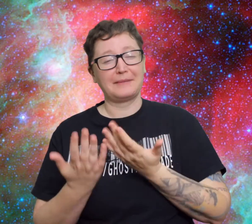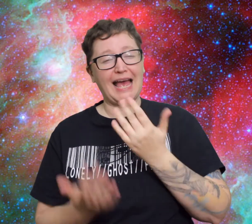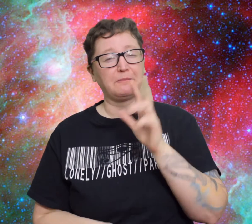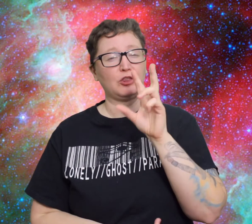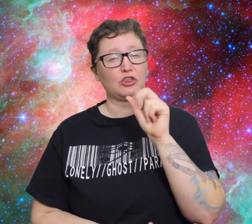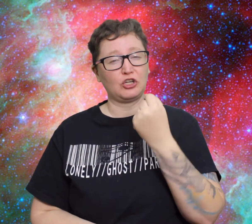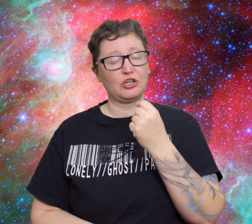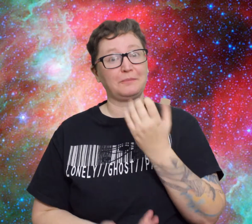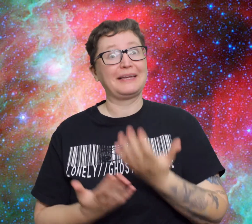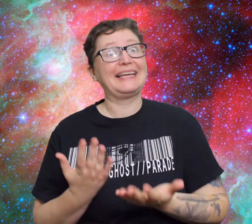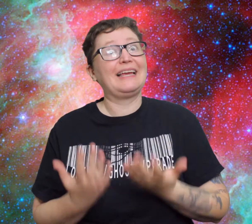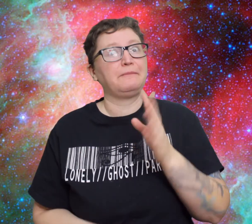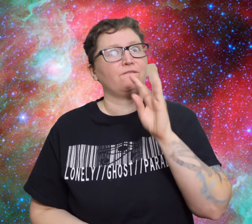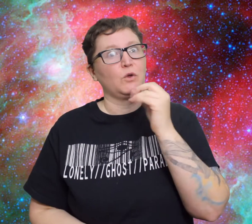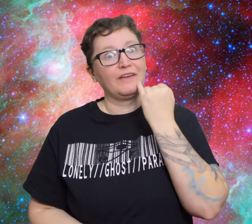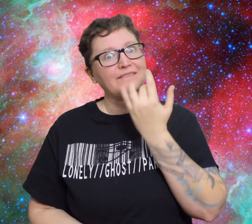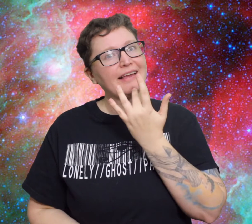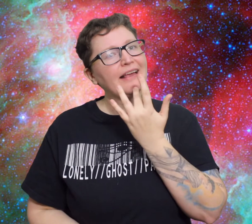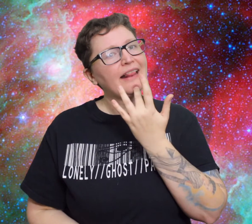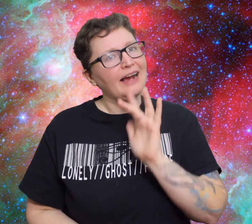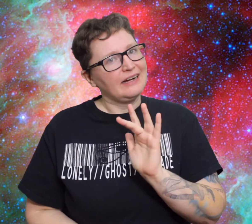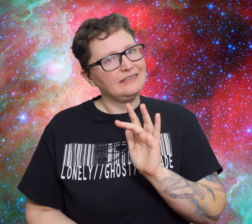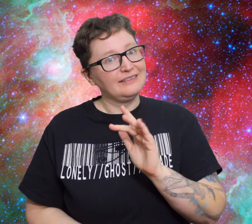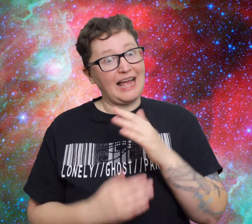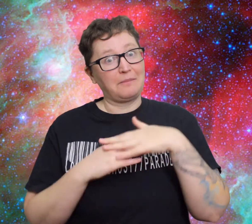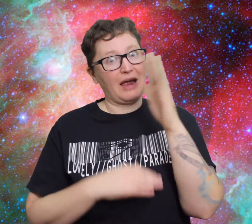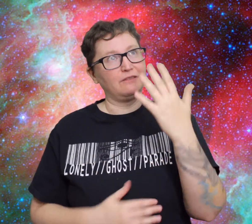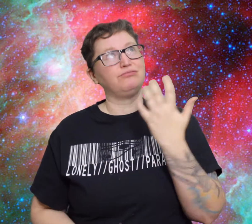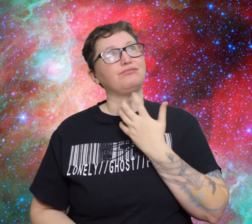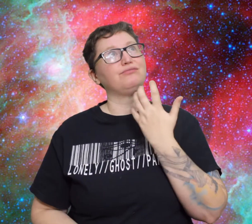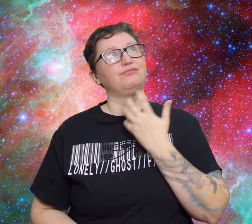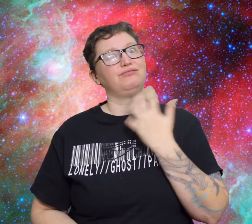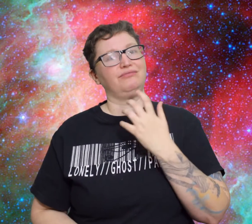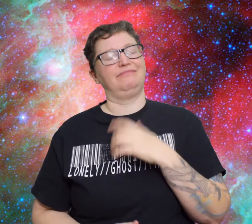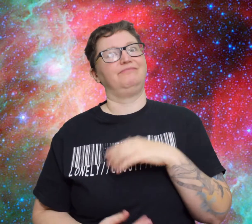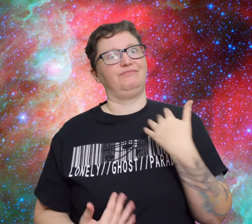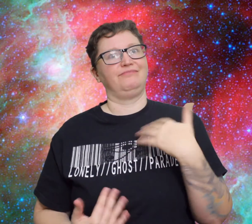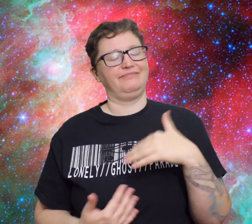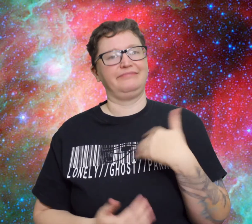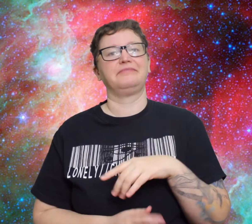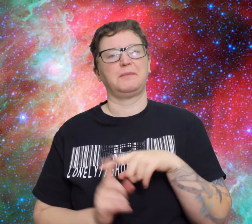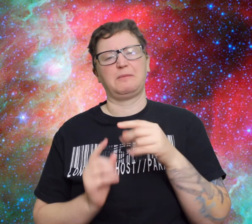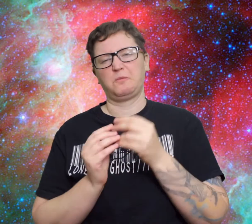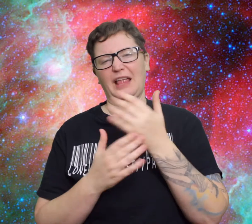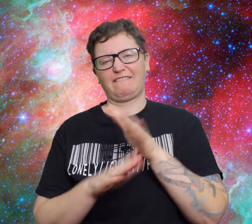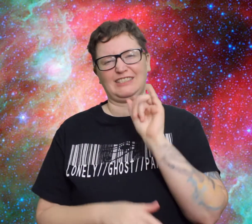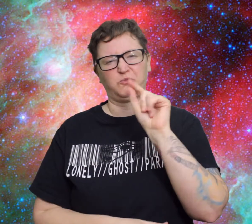but mostly in the 20s. Sometimes you'll get the 30s and maybe the 40s if you're really lucky. Anything above that is phenomenal. But